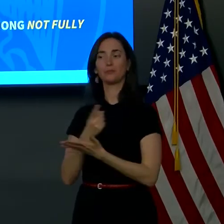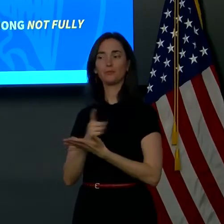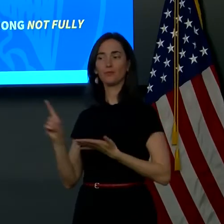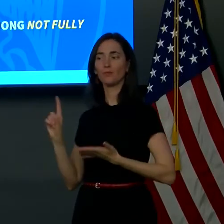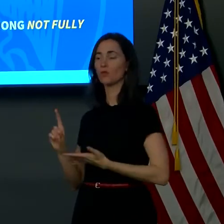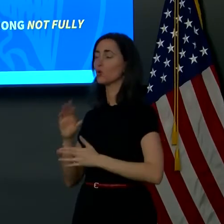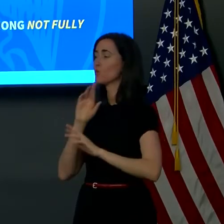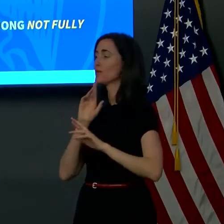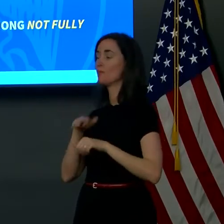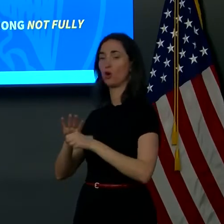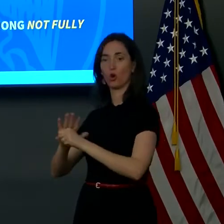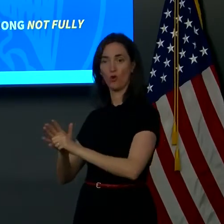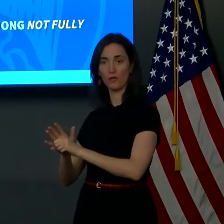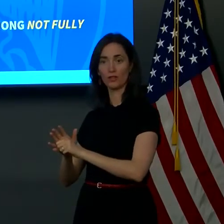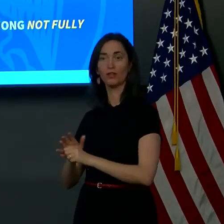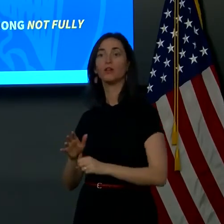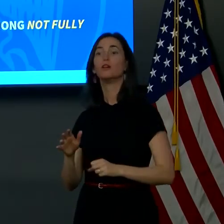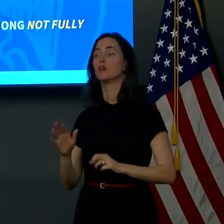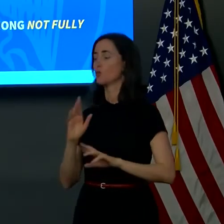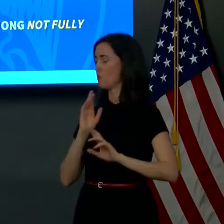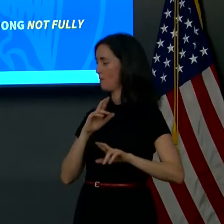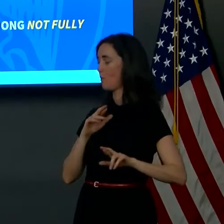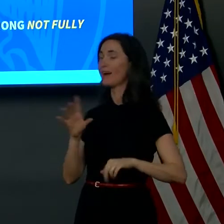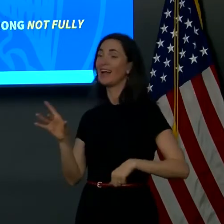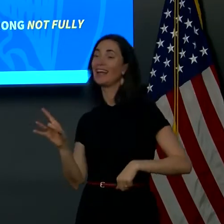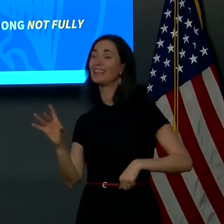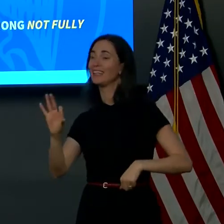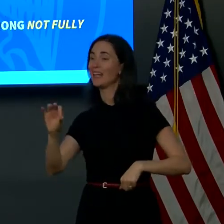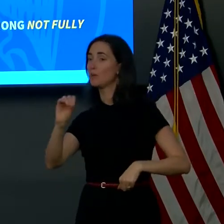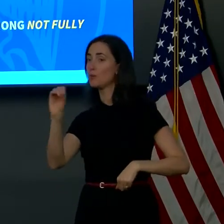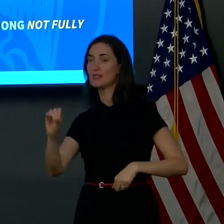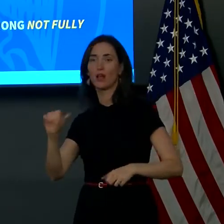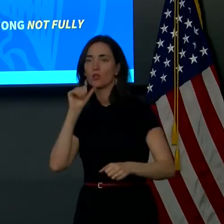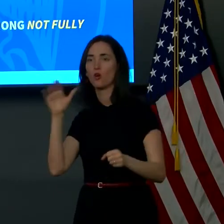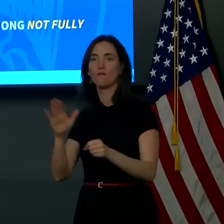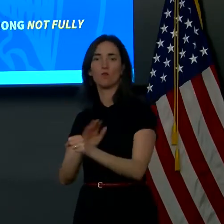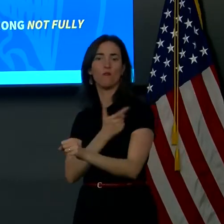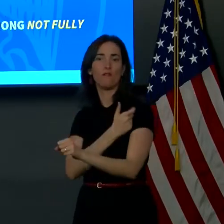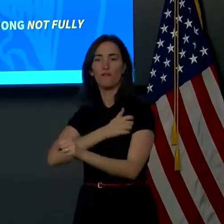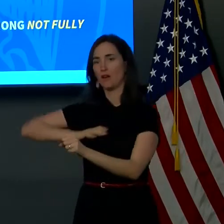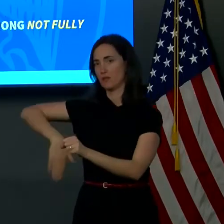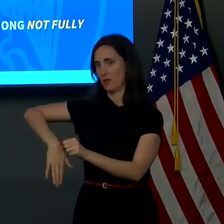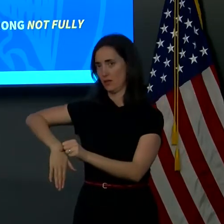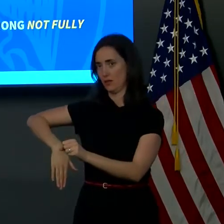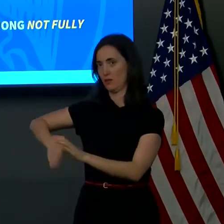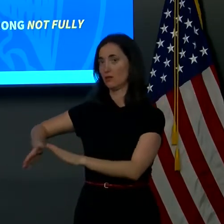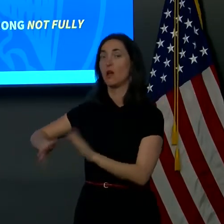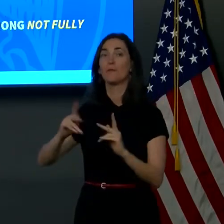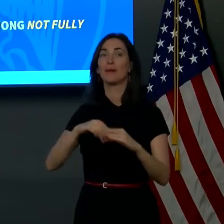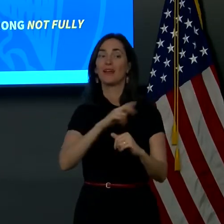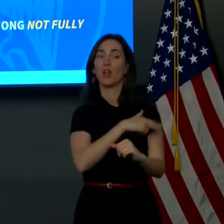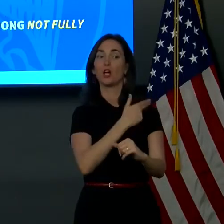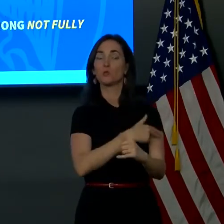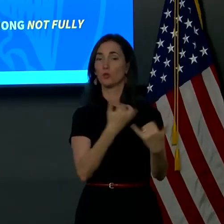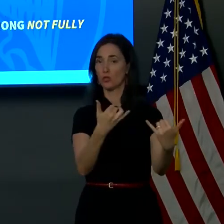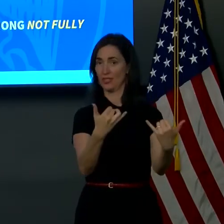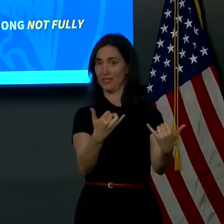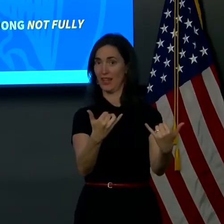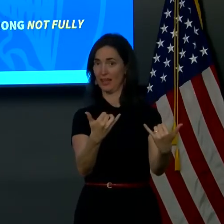week, 89% were in individuals who are not fully vaccinated. Of everyone who is hospitalized today, of